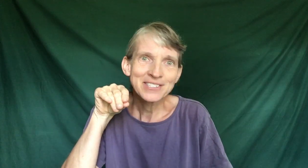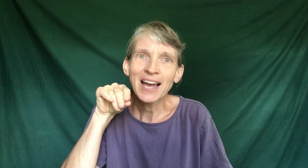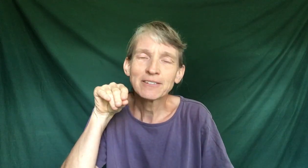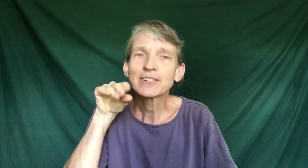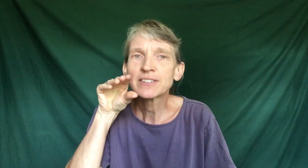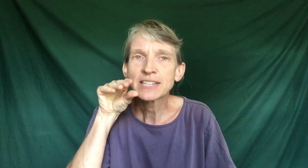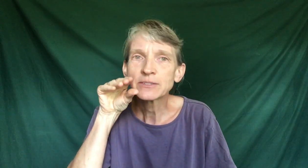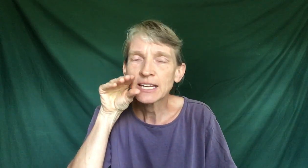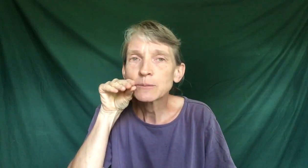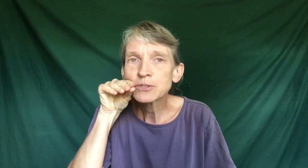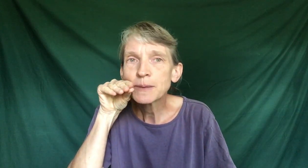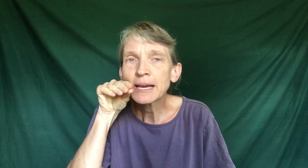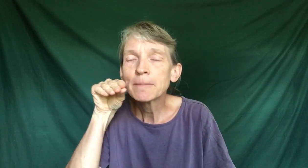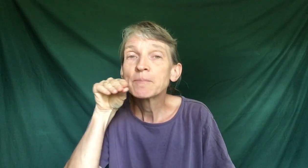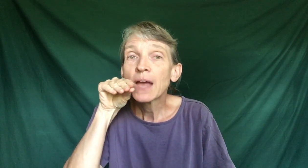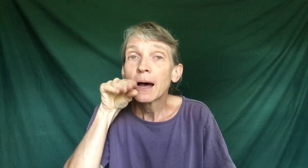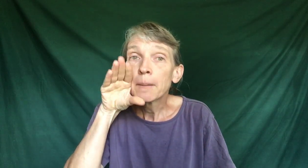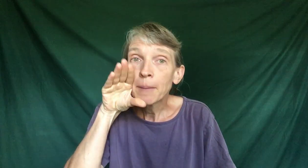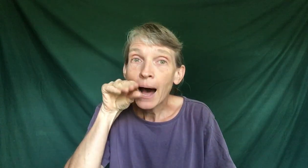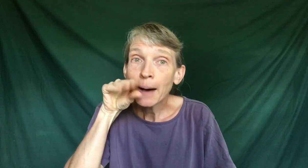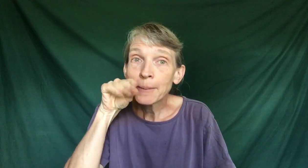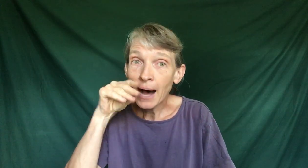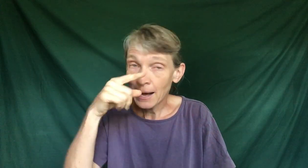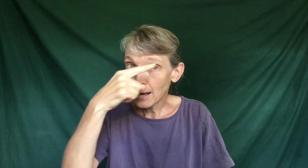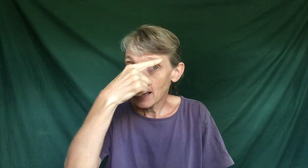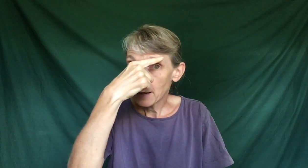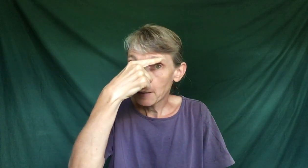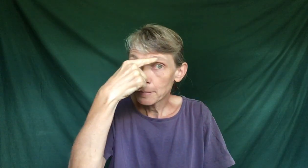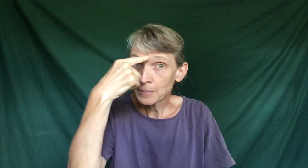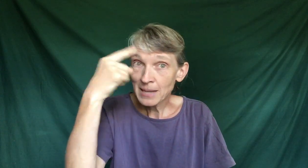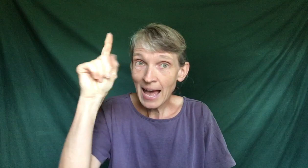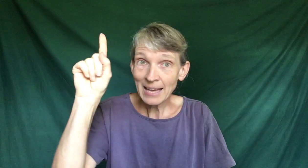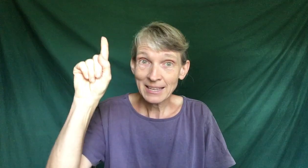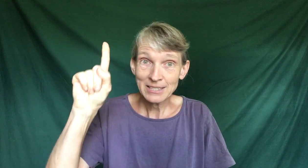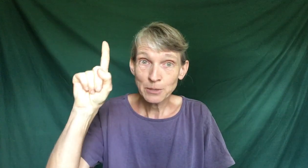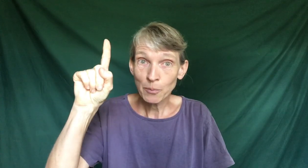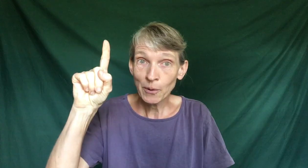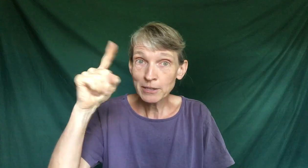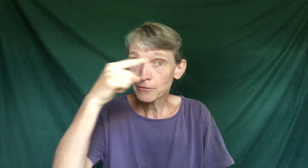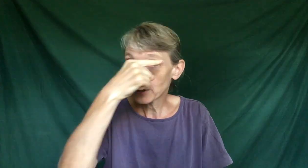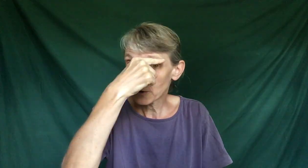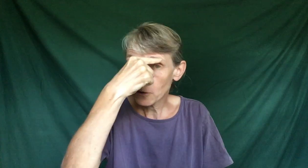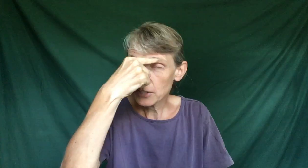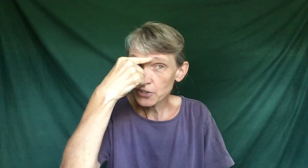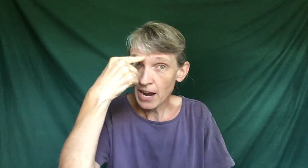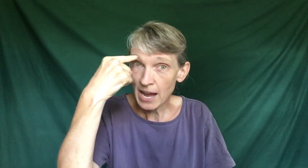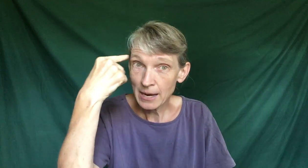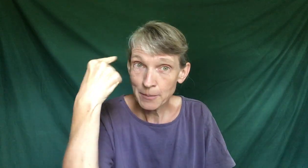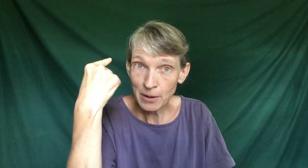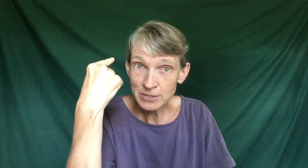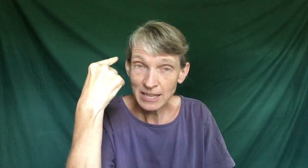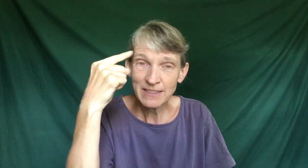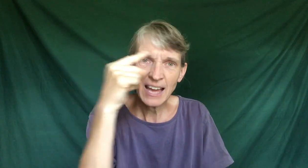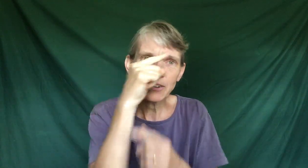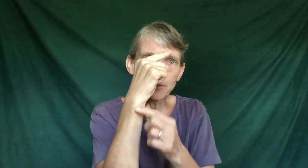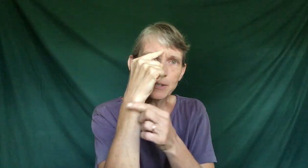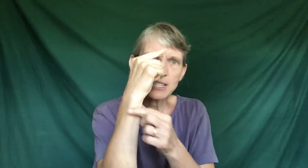sign for the sounds animals make. Ba ba. Black is your pointer finger across your eyebrows like that. Your wrist kind